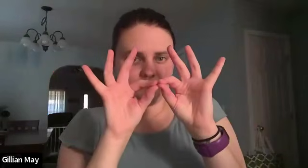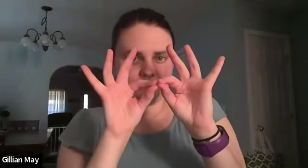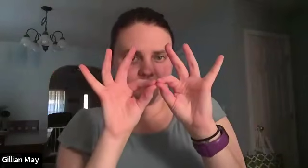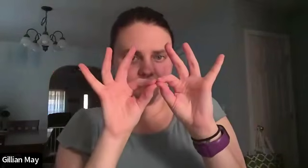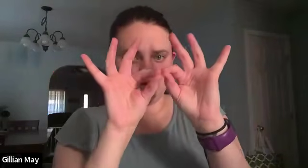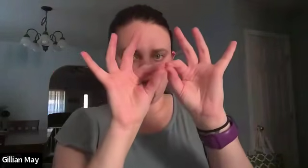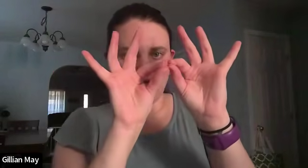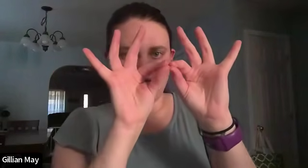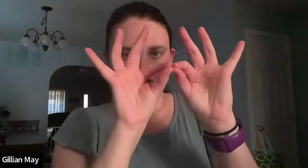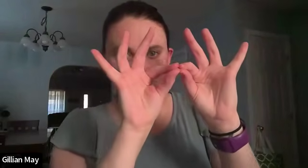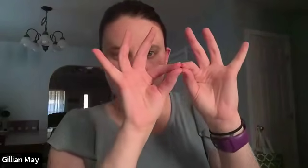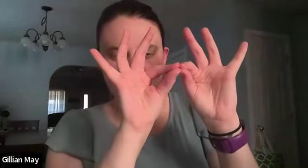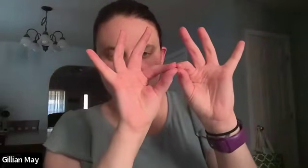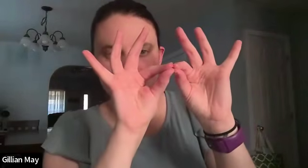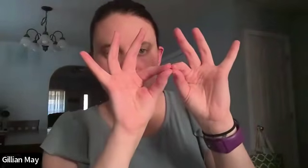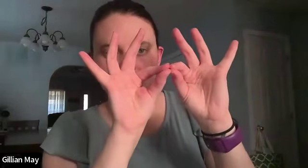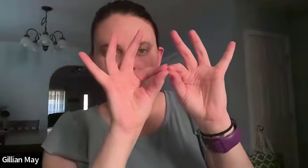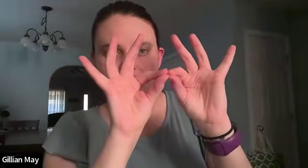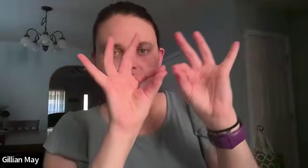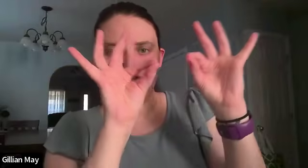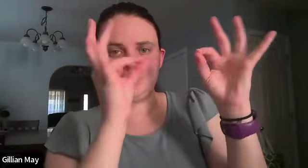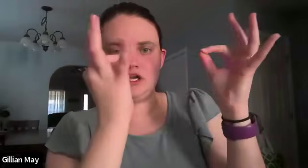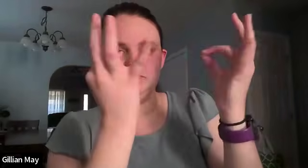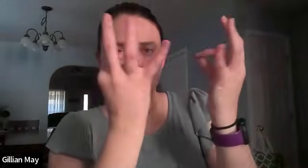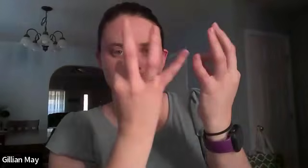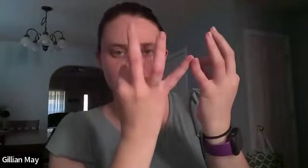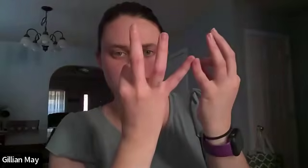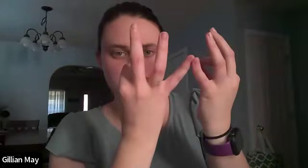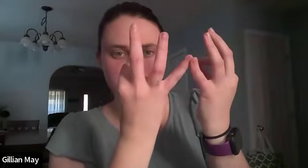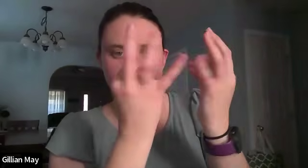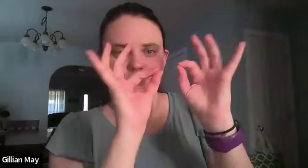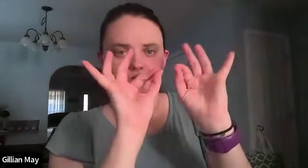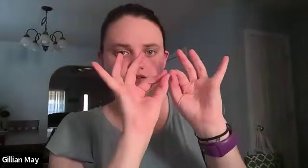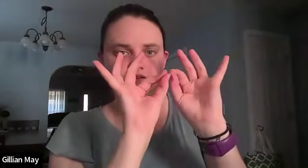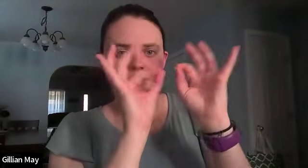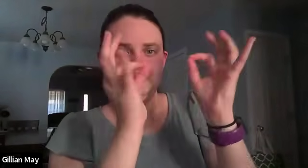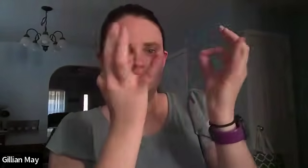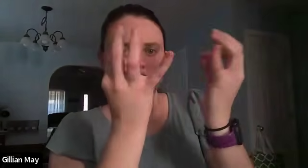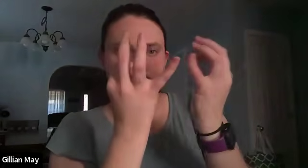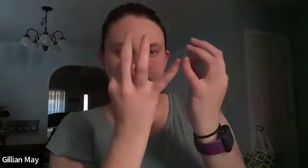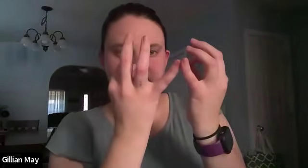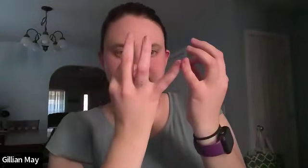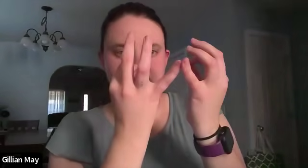together like your pointer fingers kind of deal. And then you're going to make a circular motion to your pinky's